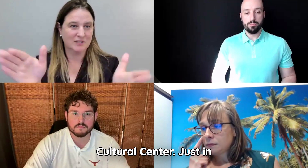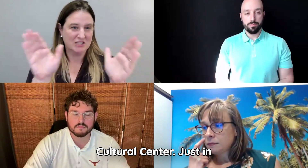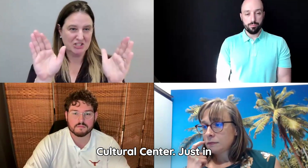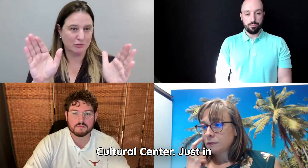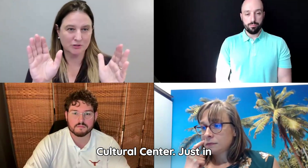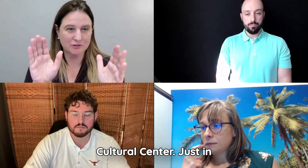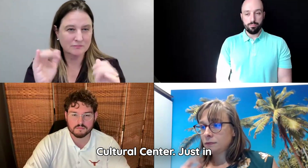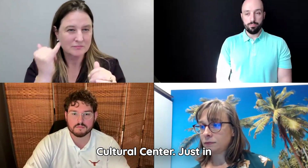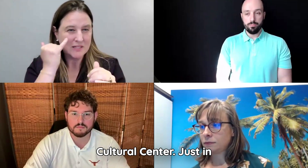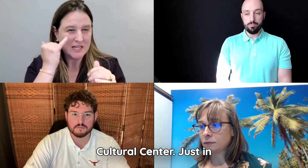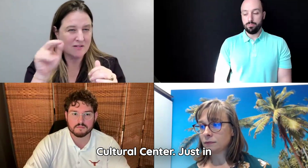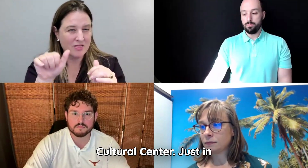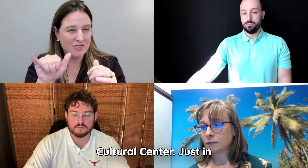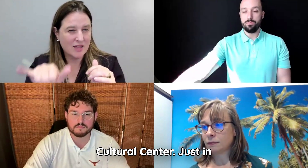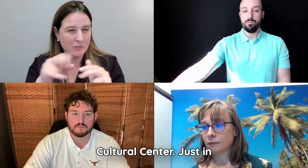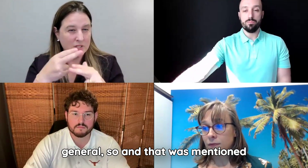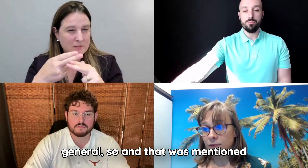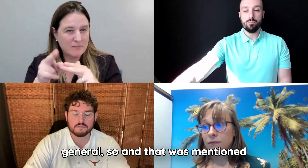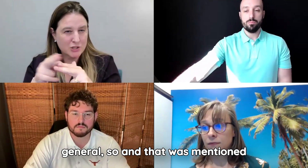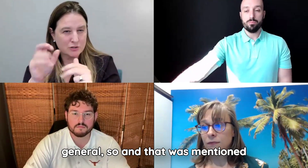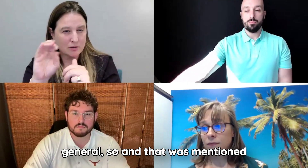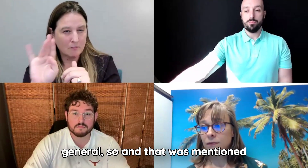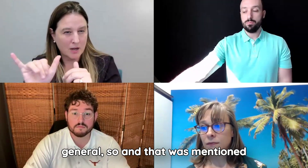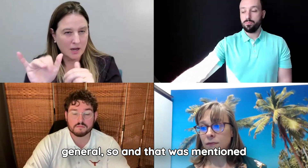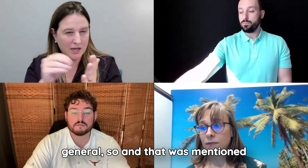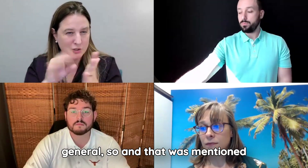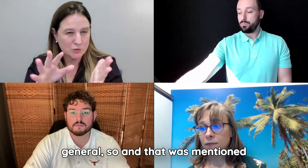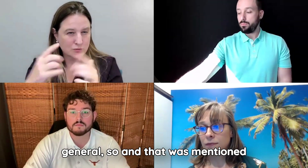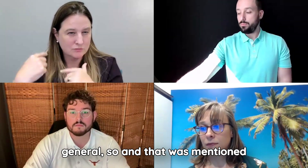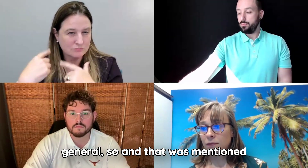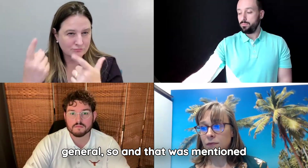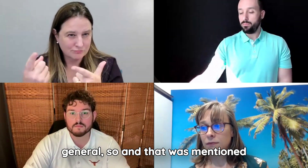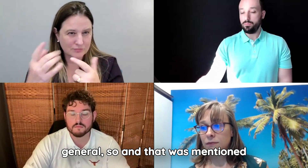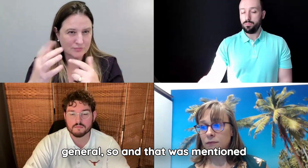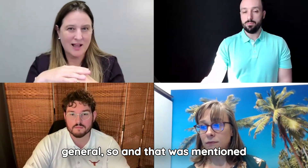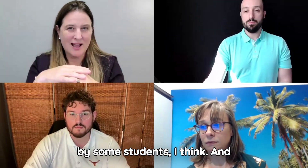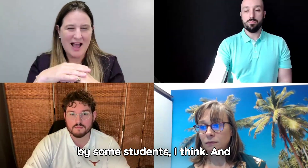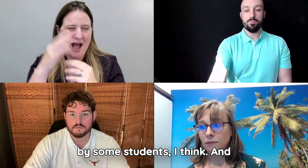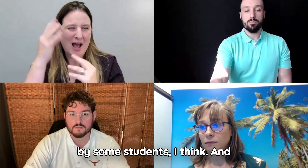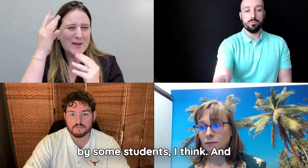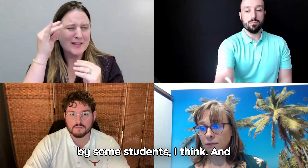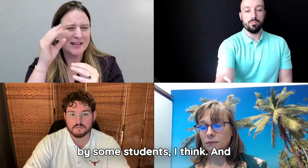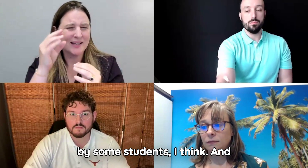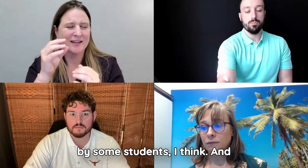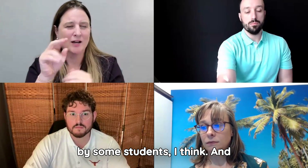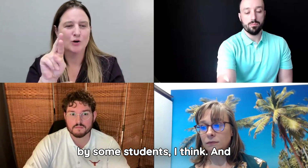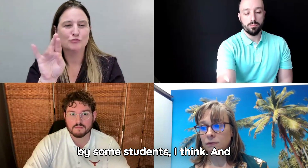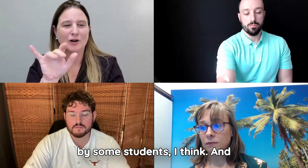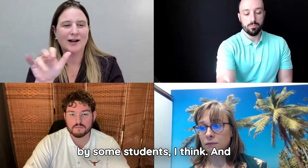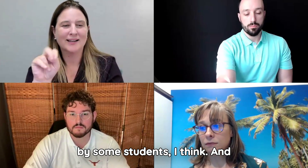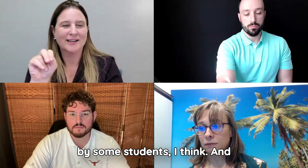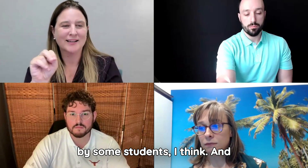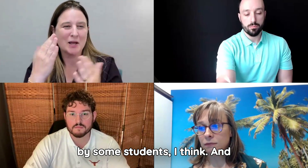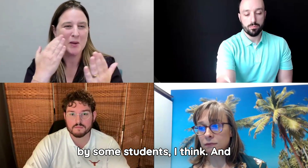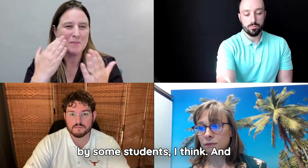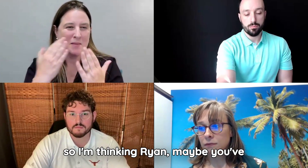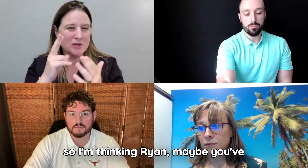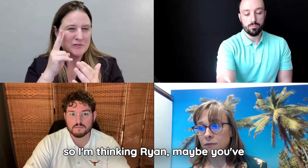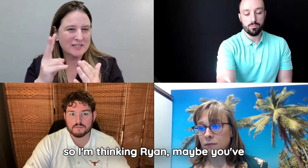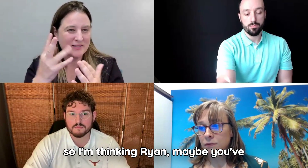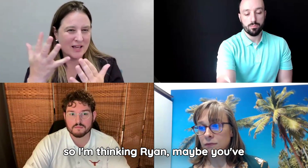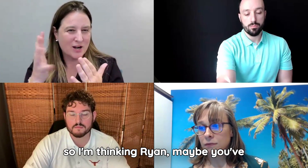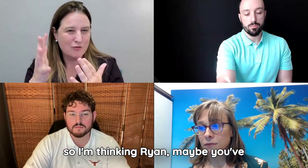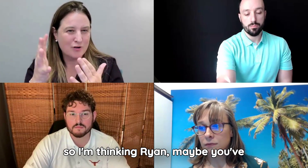Center, just in general. So, and that was mentioned by some students, I think. And so